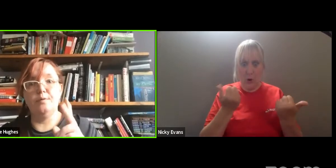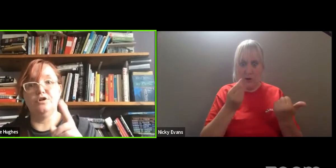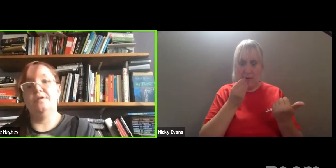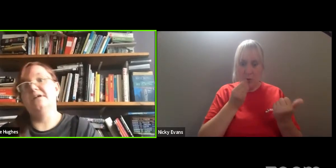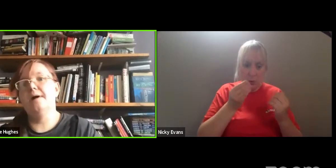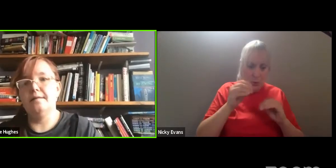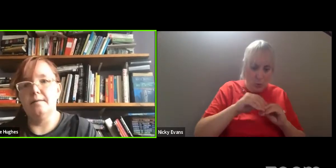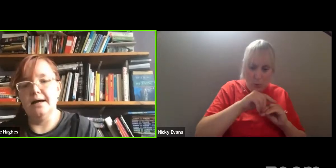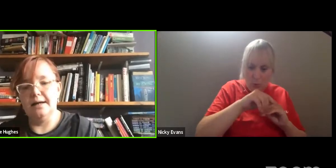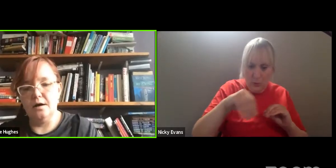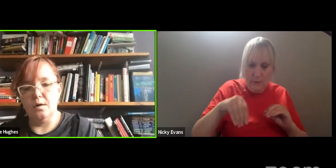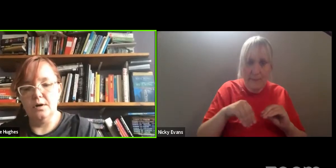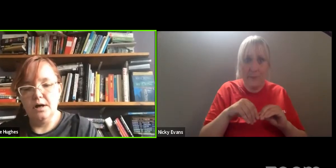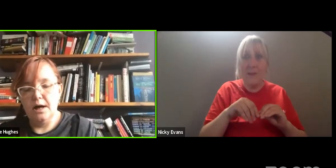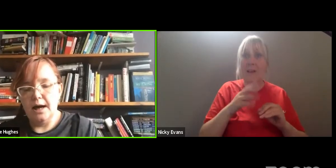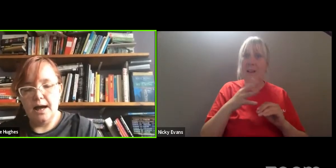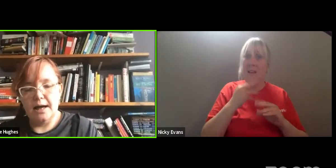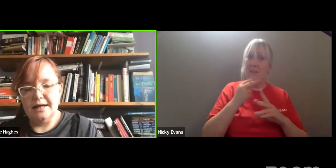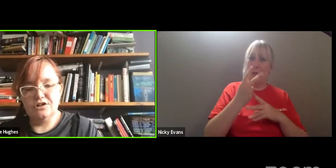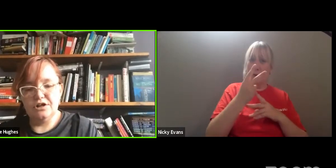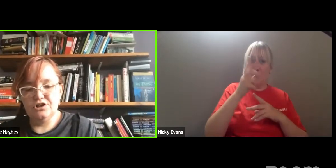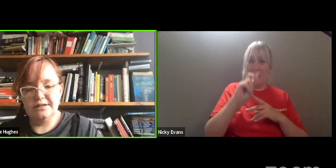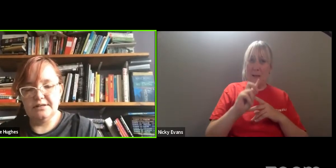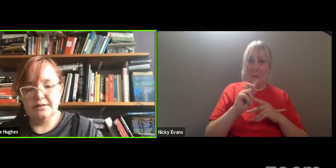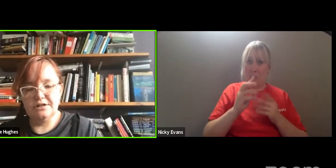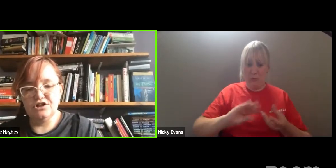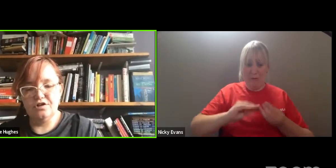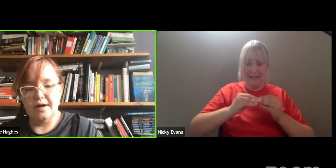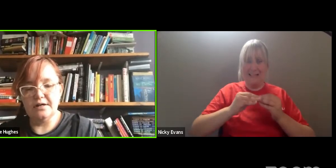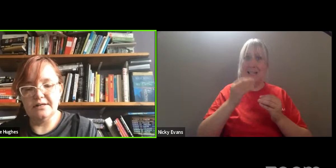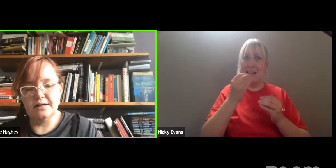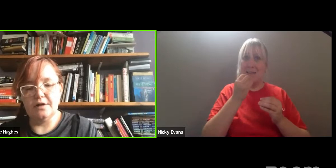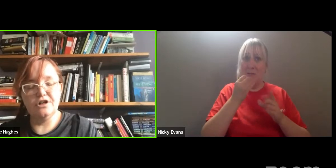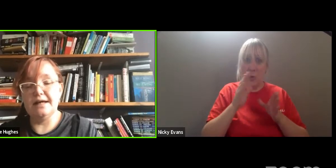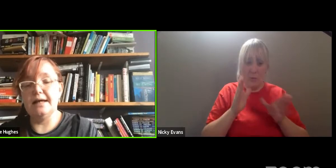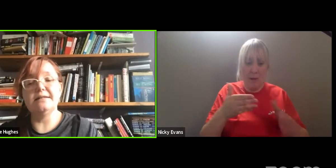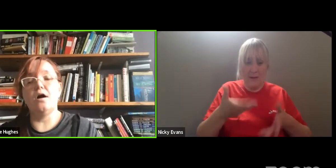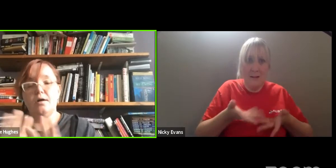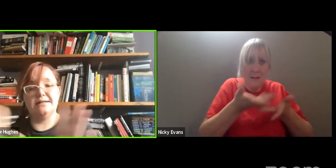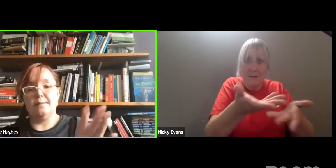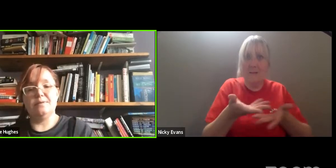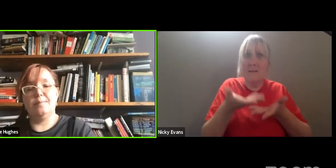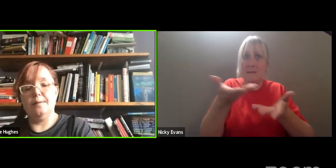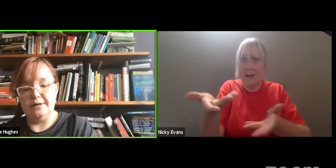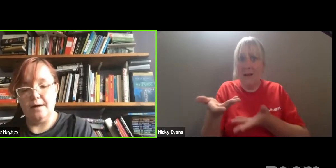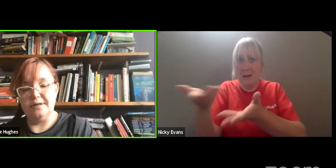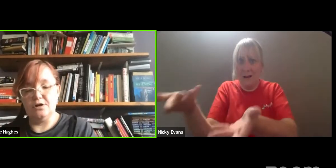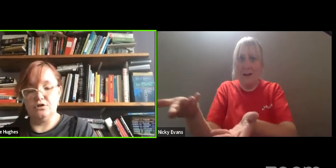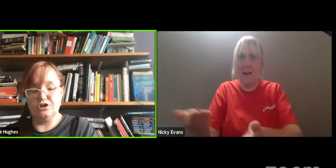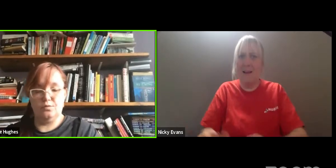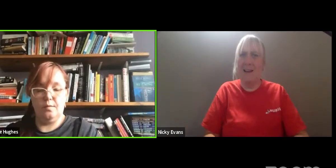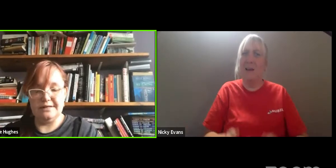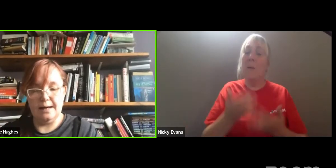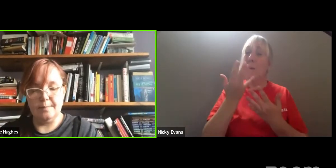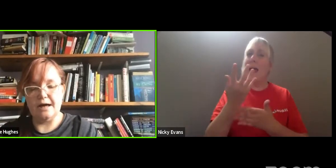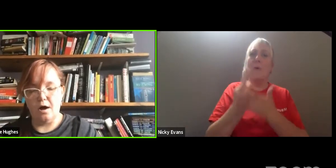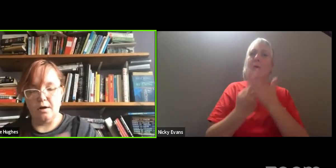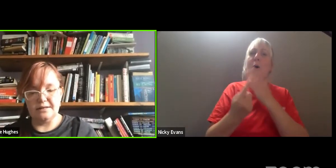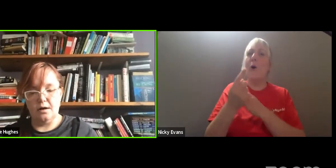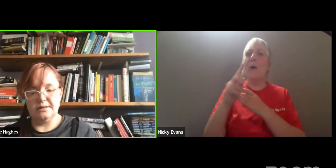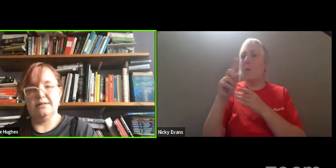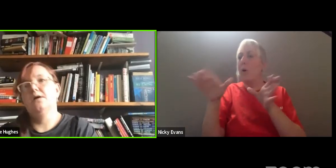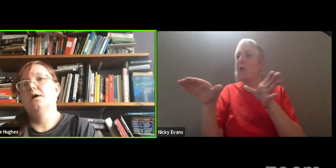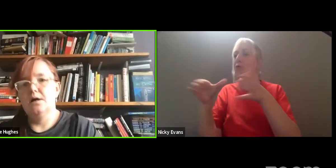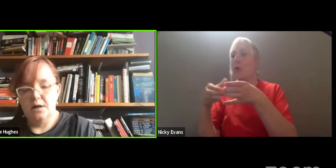2 people do this, by the way, you know. And it's just horrendous. And you say it's all types of people now. It's not just one type, it's